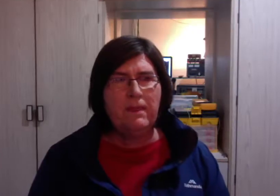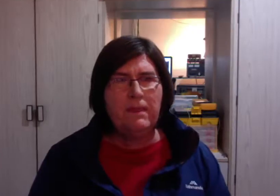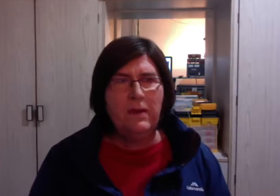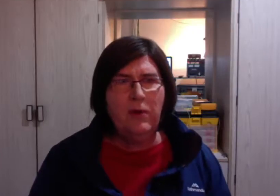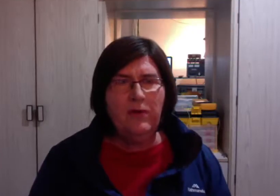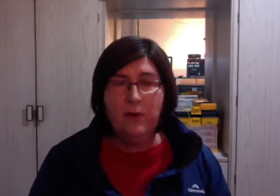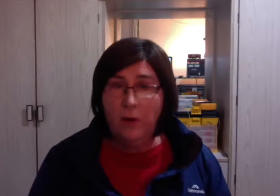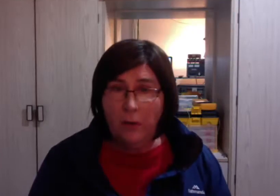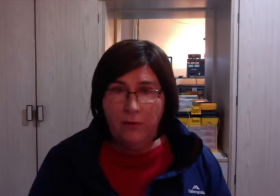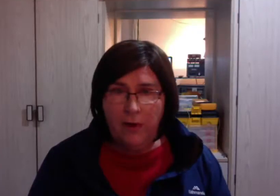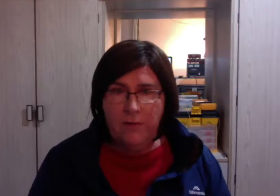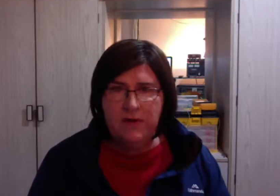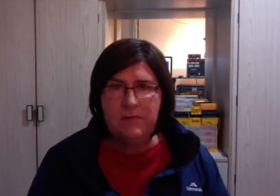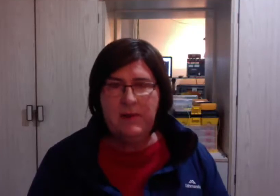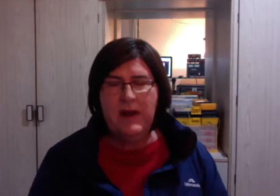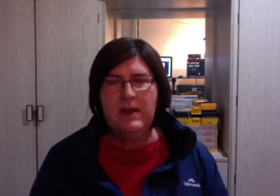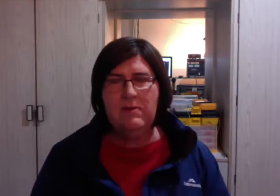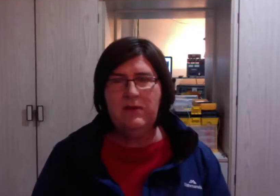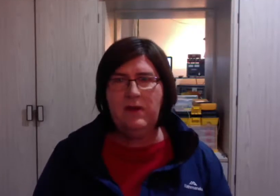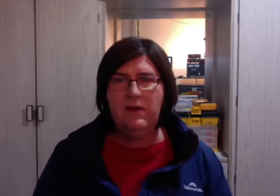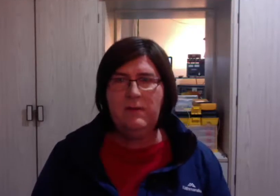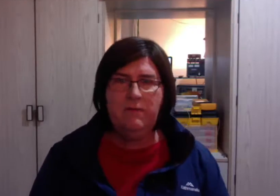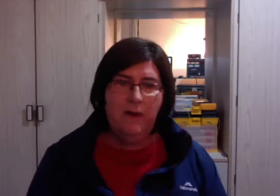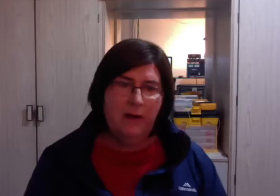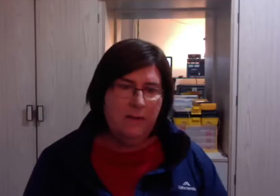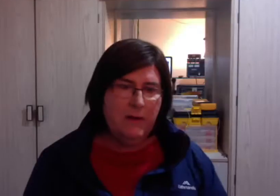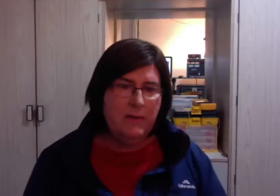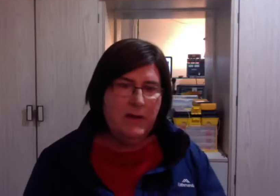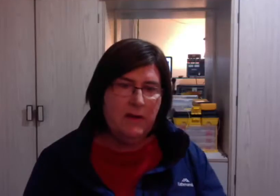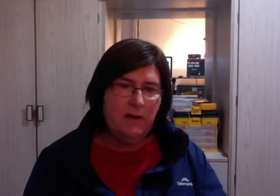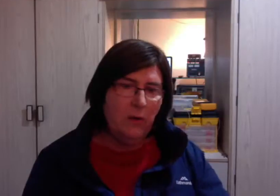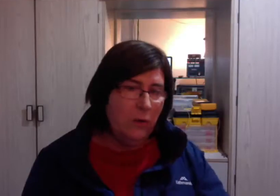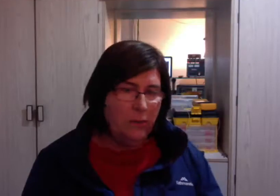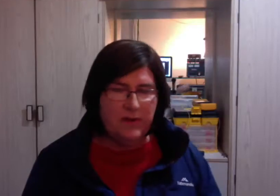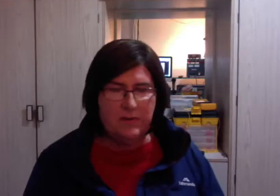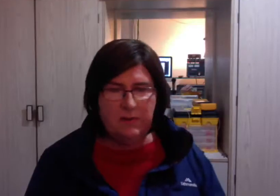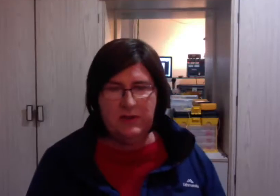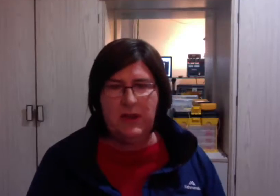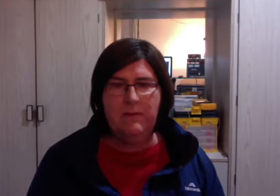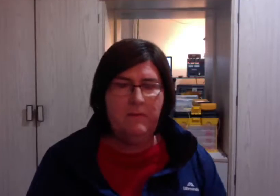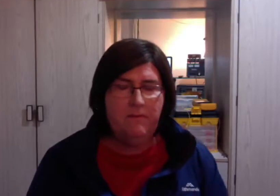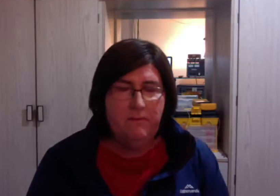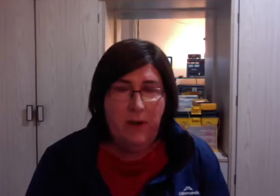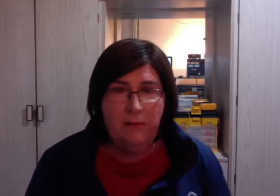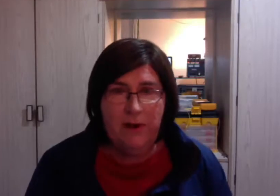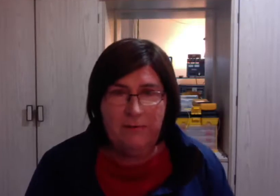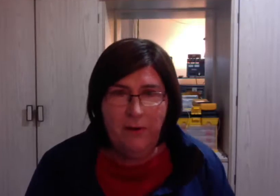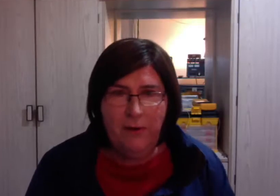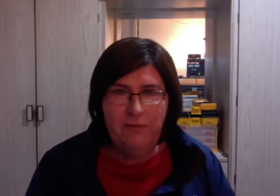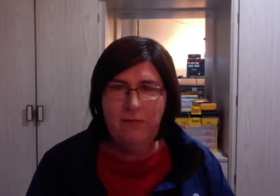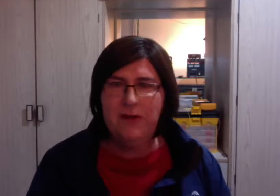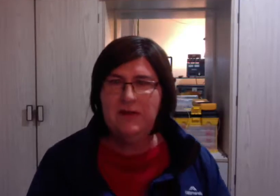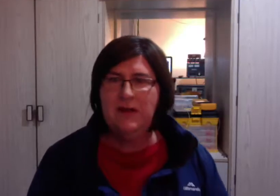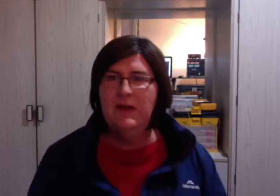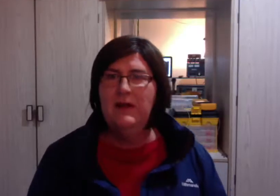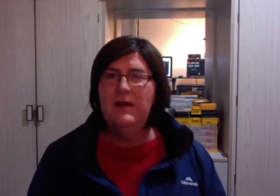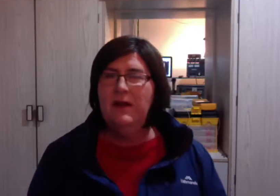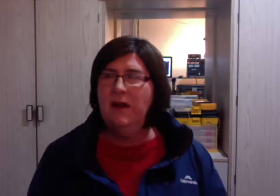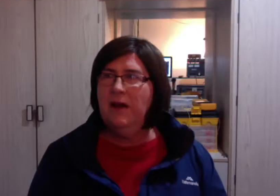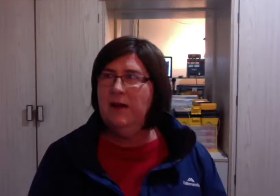there wasn't an awful lot of bitumen, but I hear it's going to finally be all bitumen, which I'm not really fond of. But if